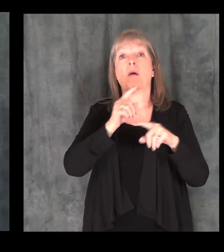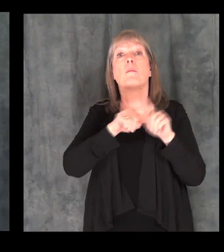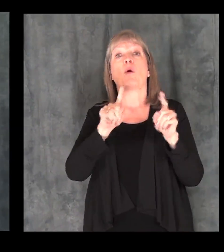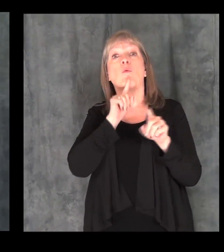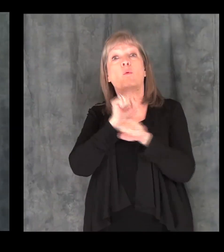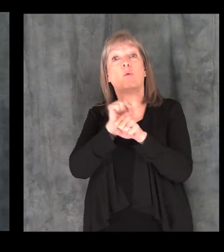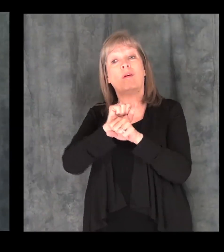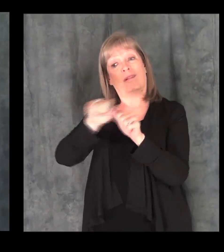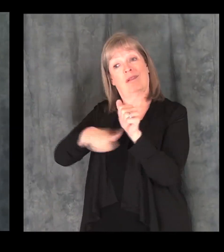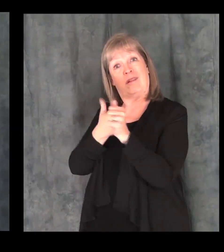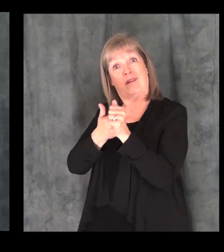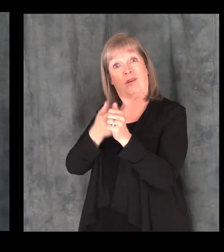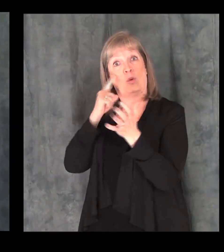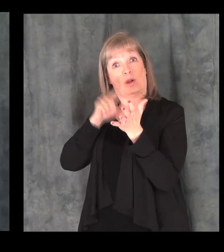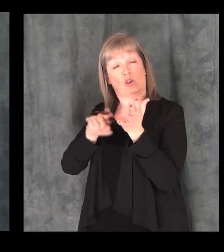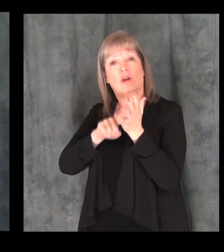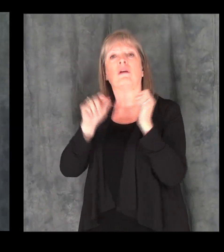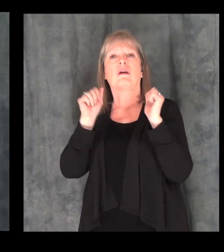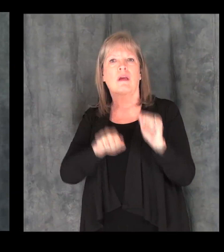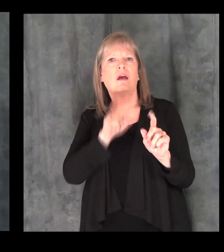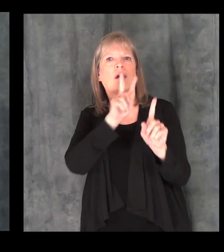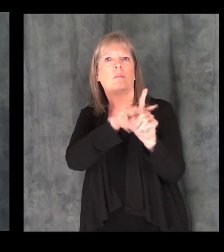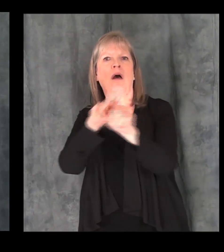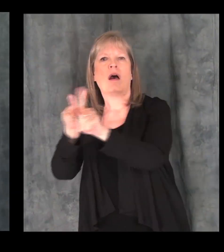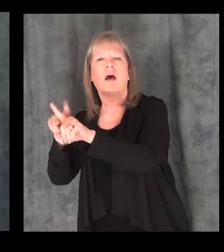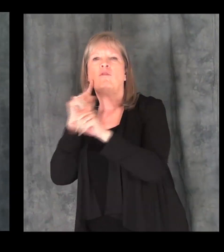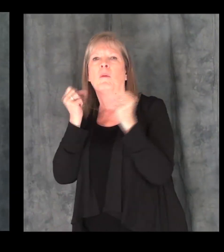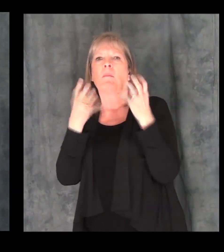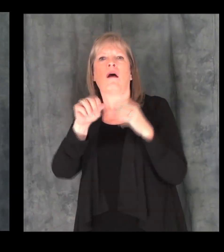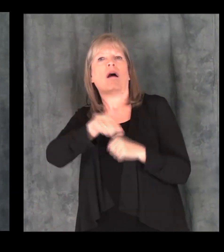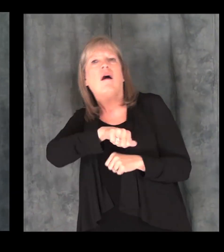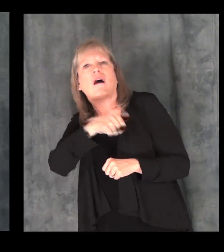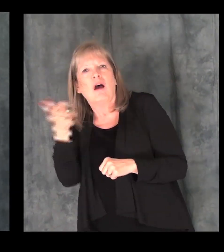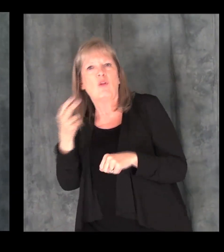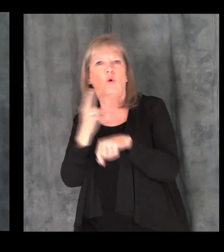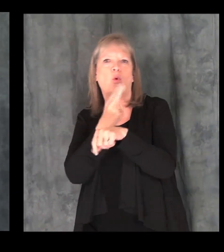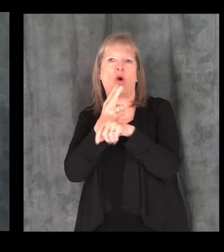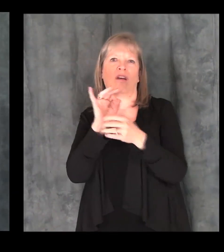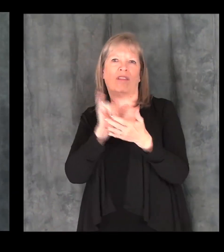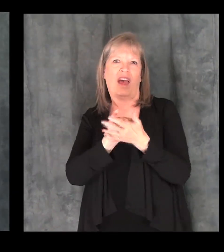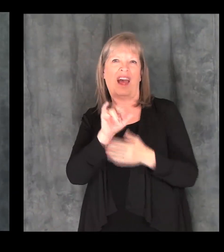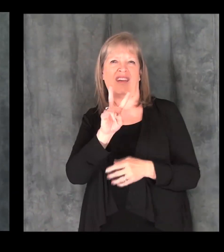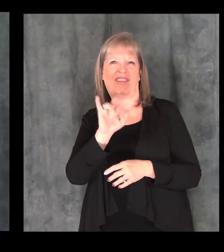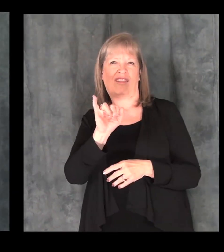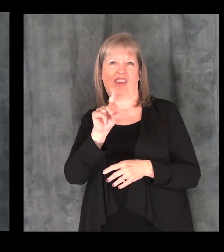wider implications for video remote interpreting, VRI, in any context.